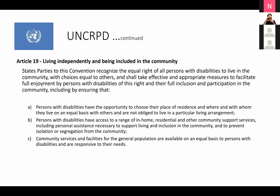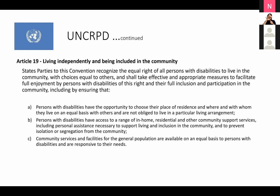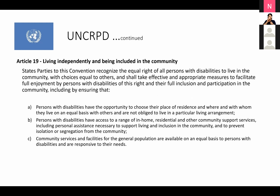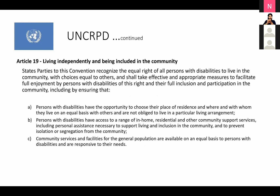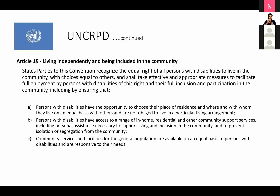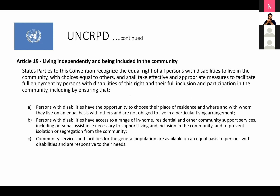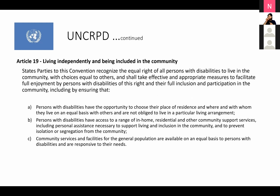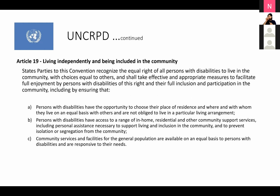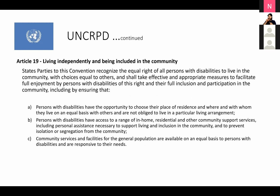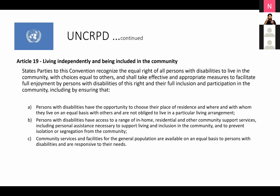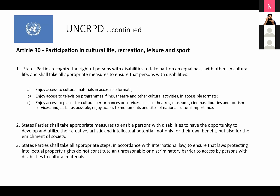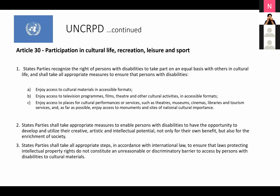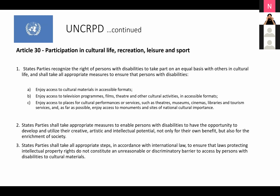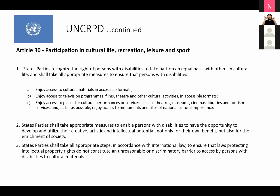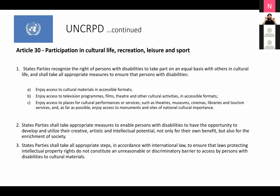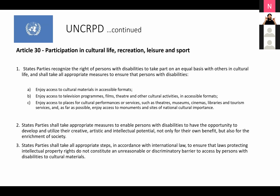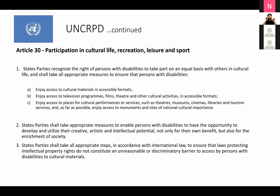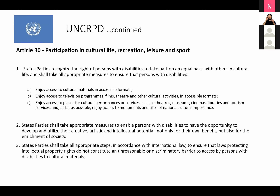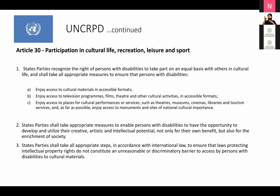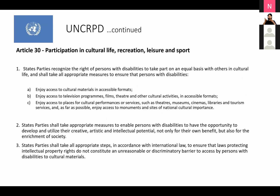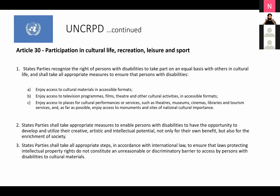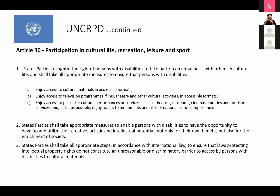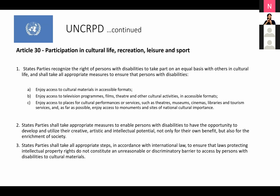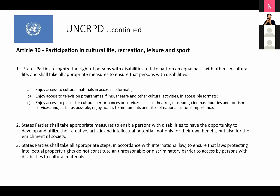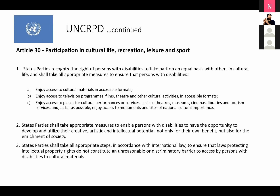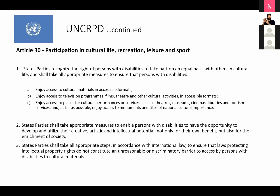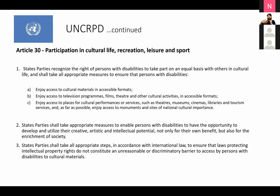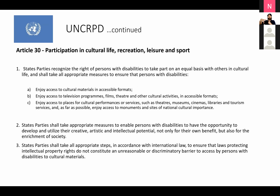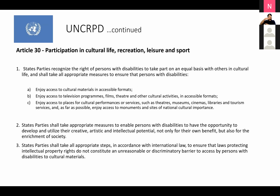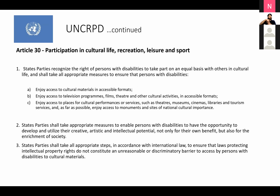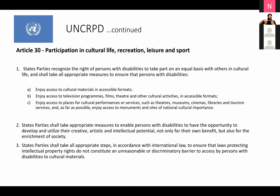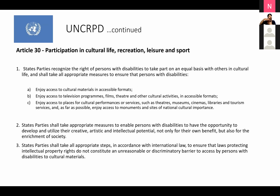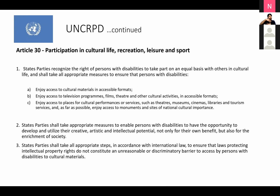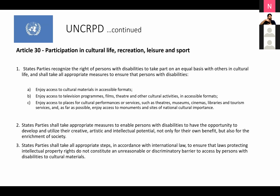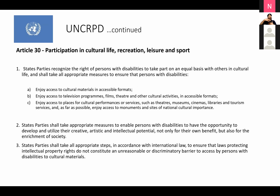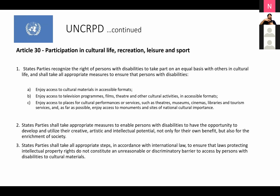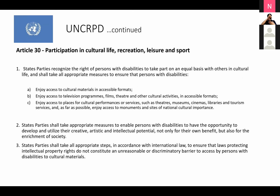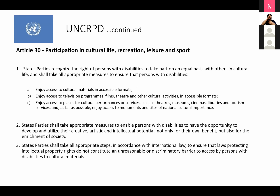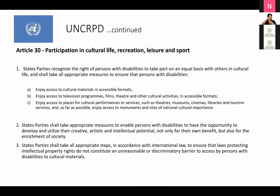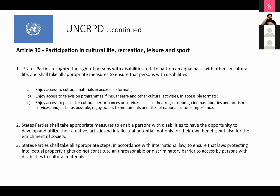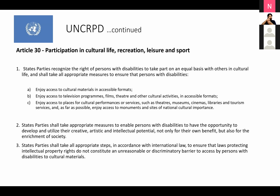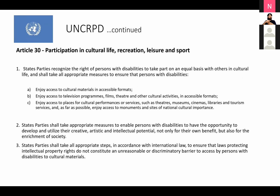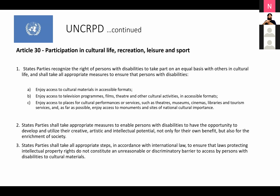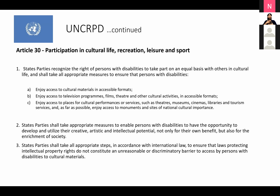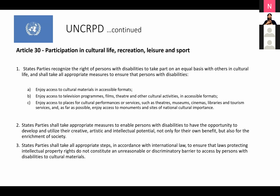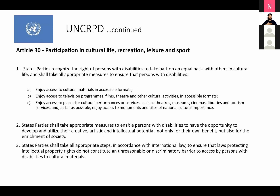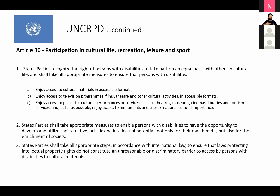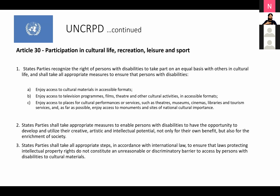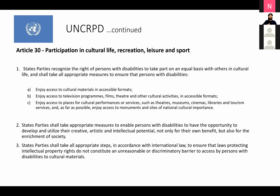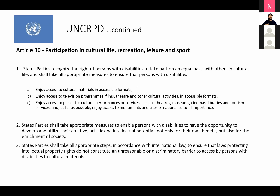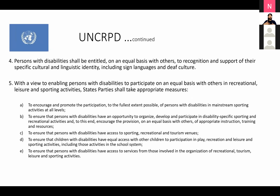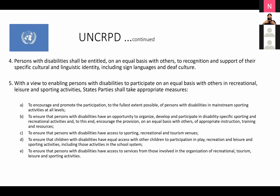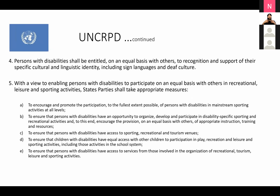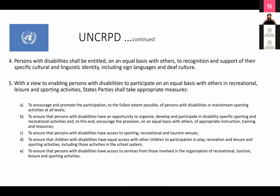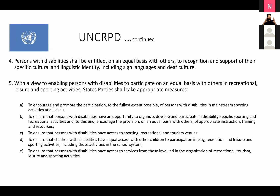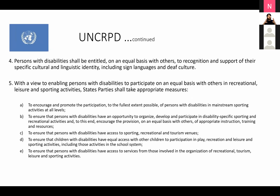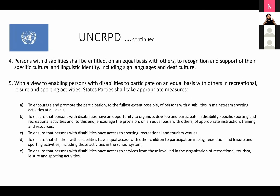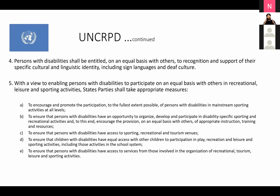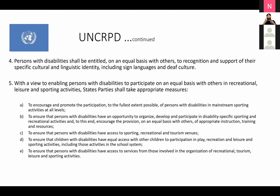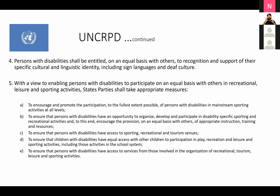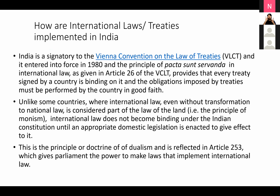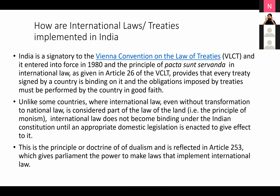being included in the community, and participation in cultural life, recreational leisure and sports, as I just said. So I